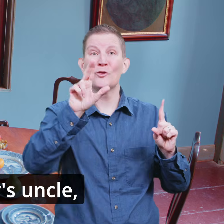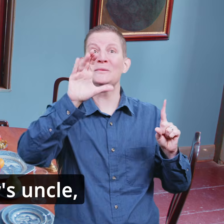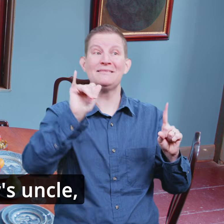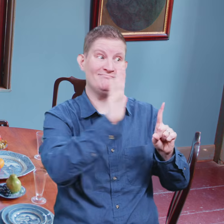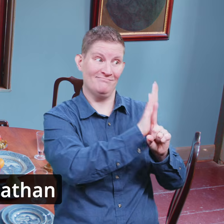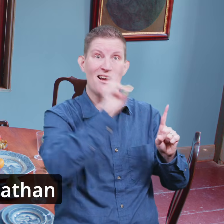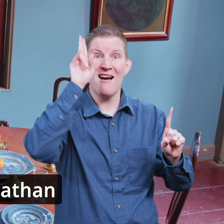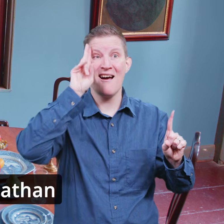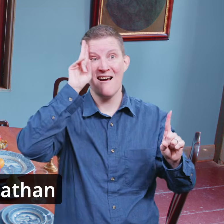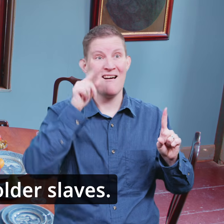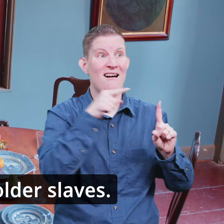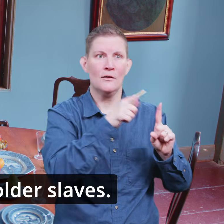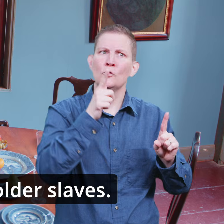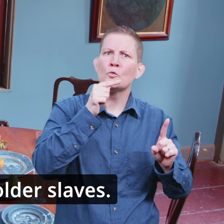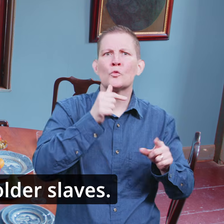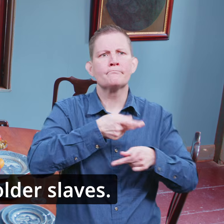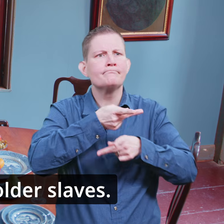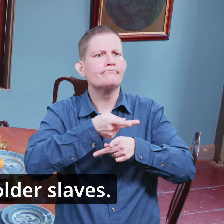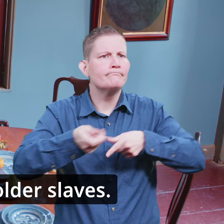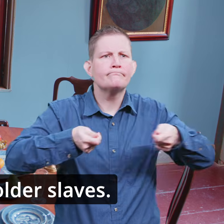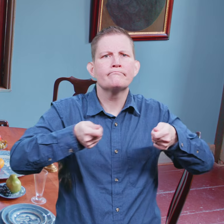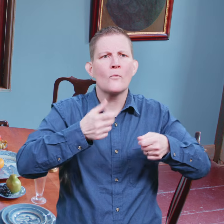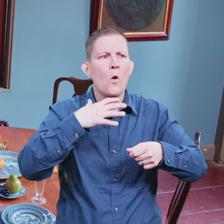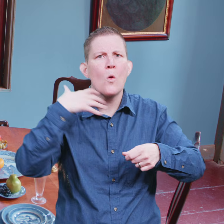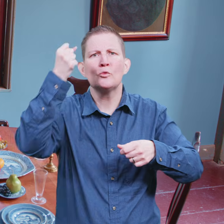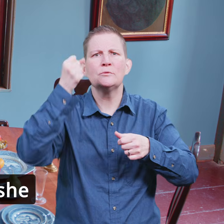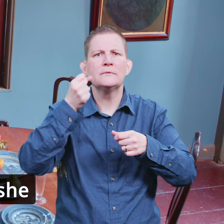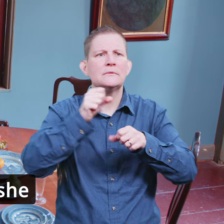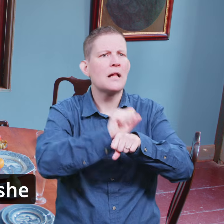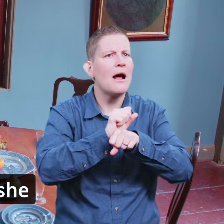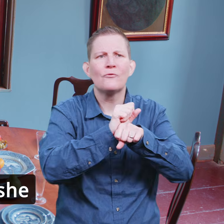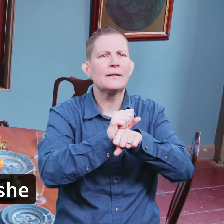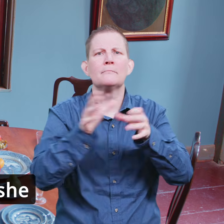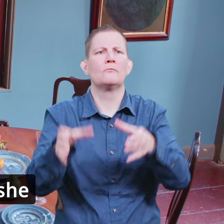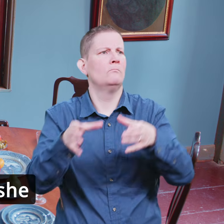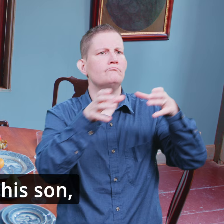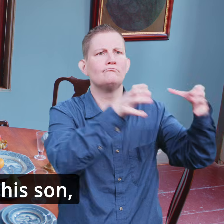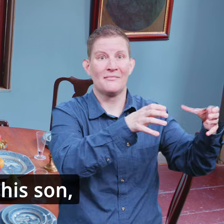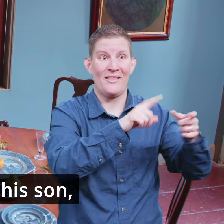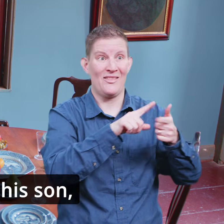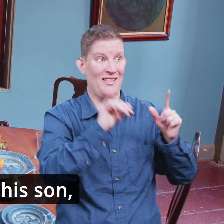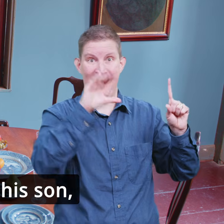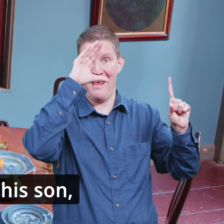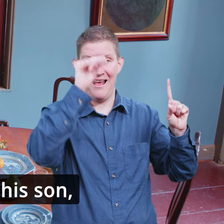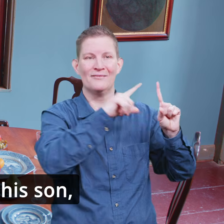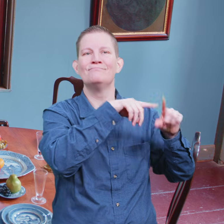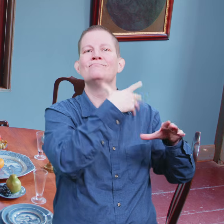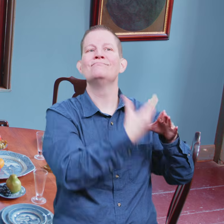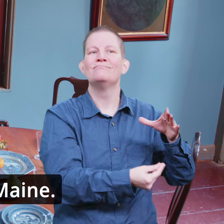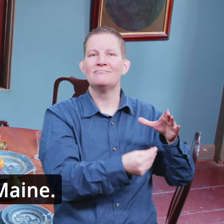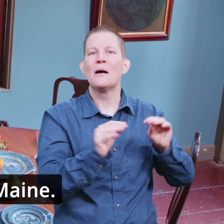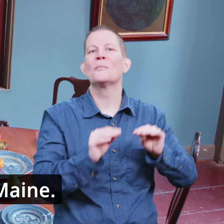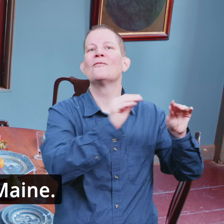to Lucy's uncle, the Reverend Jonathan Bowman, who helped older slaves. On his death, she moved to live with his